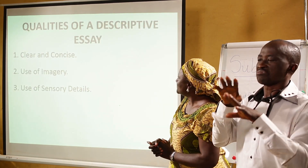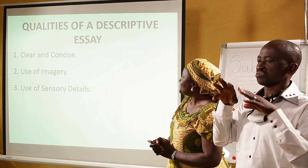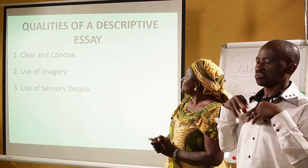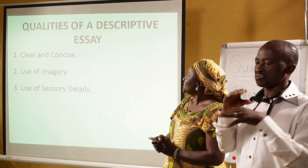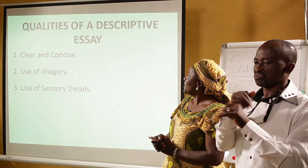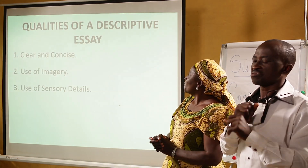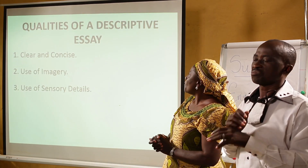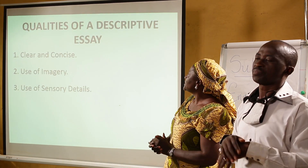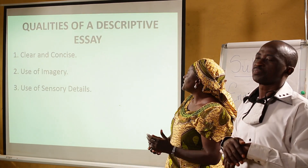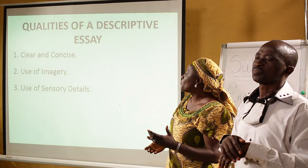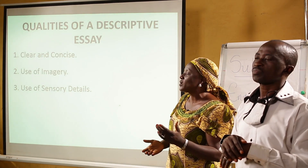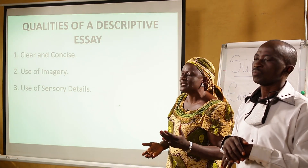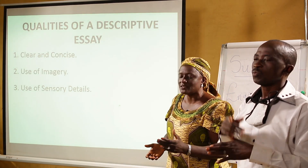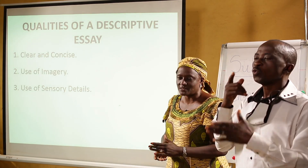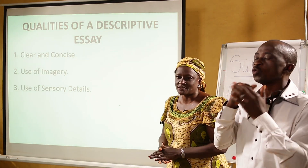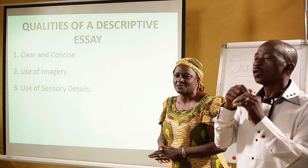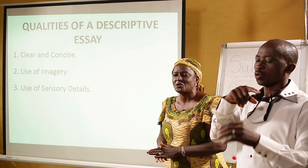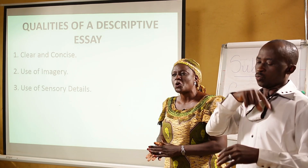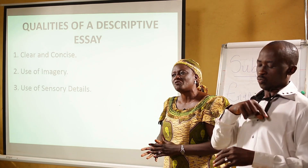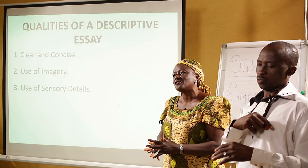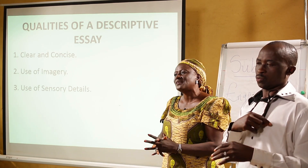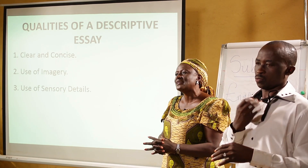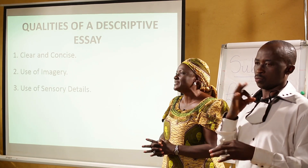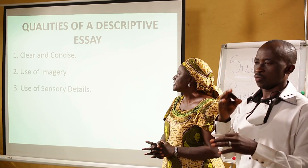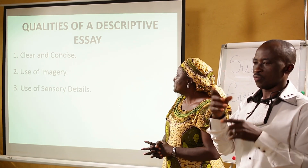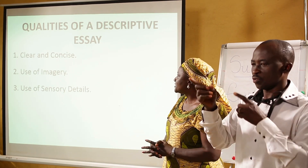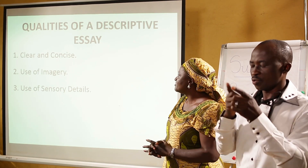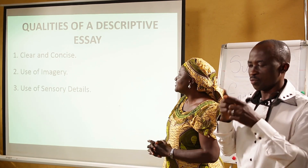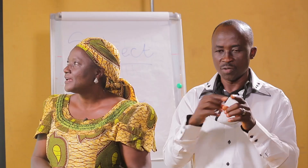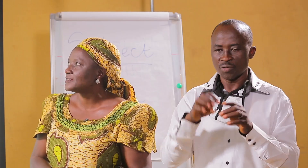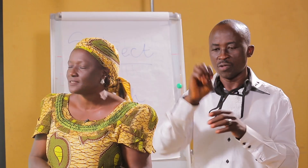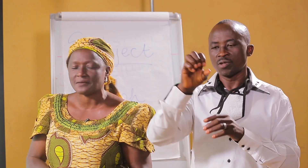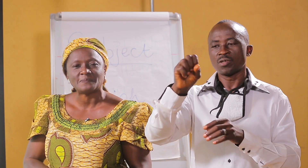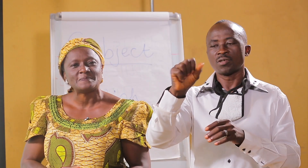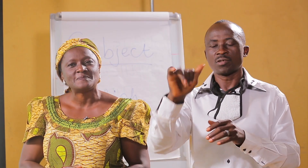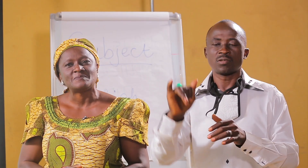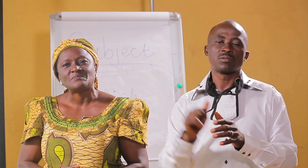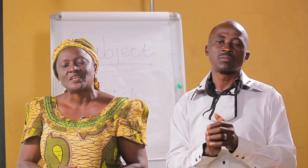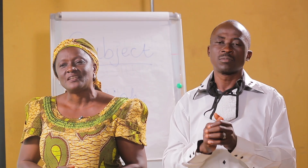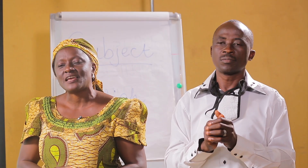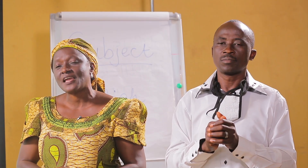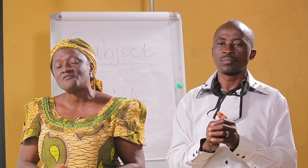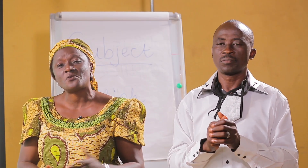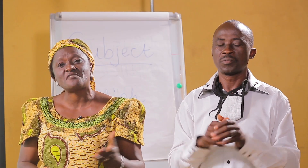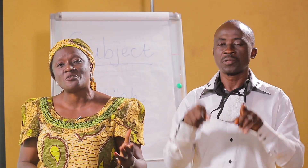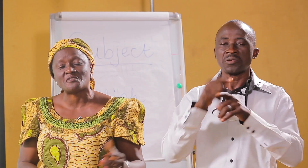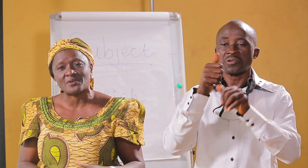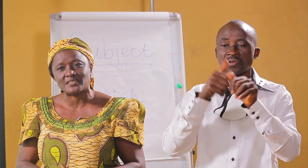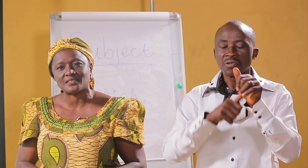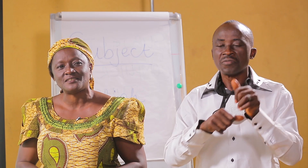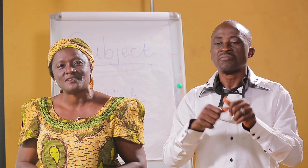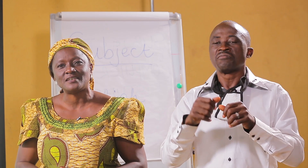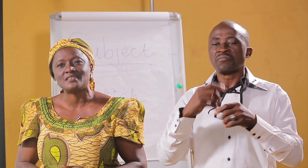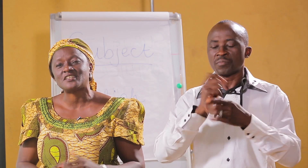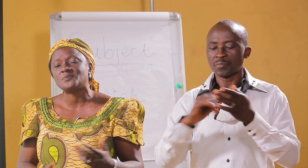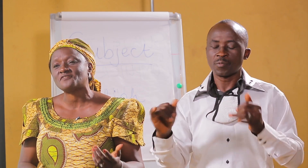achieved. Now, what are the qualities of a descriptive essay? Like every other form of